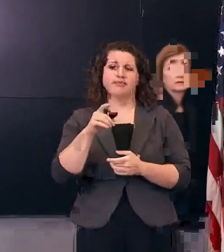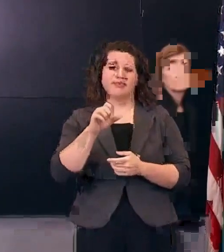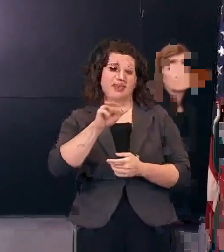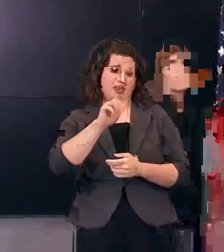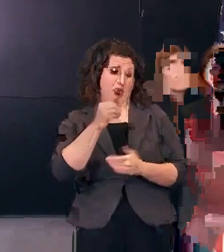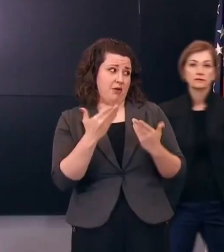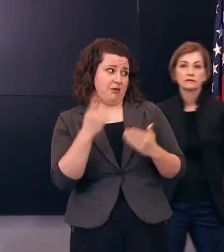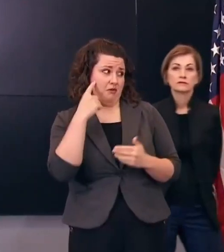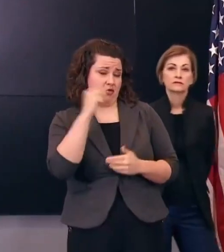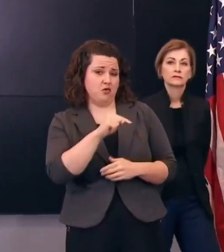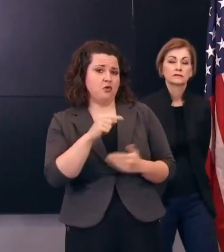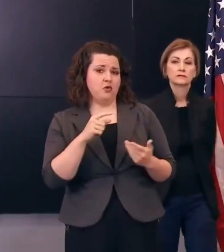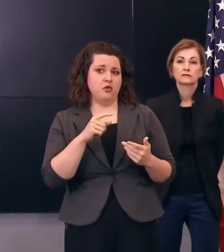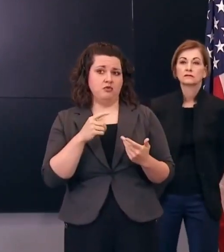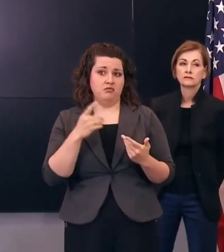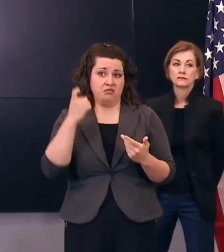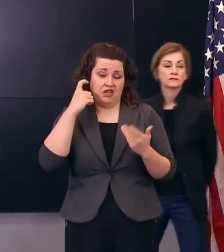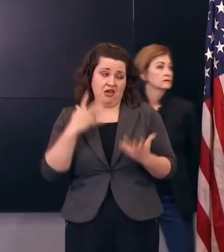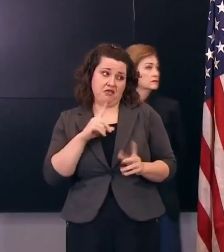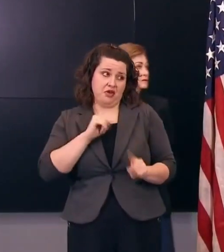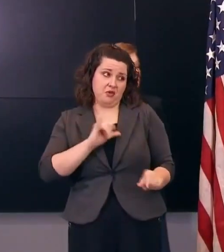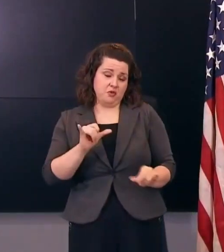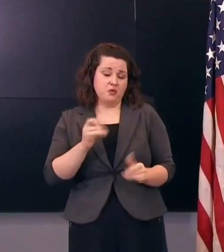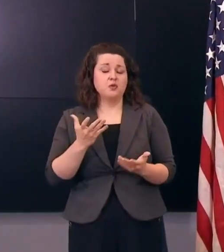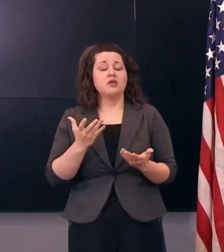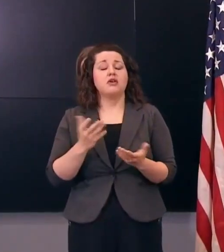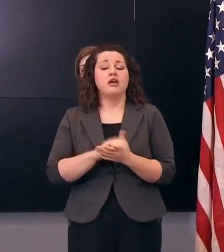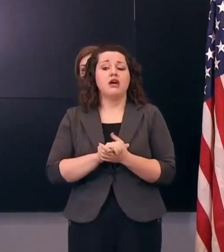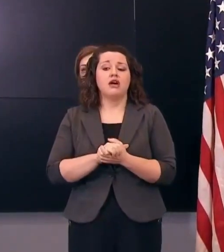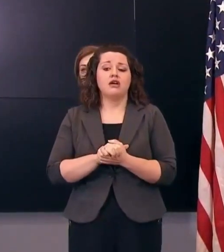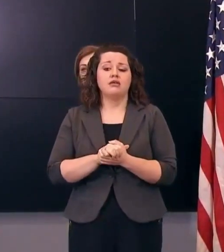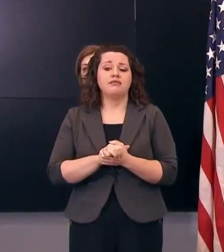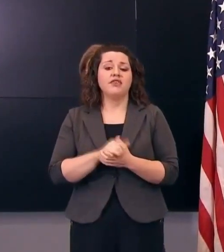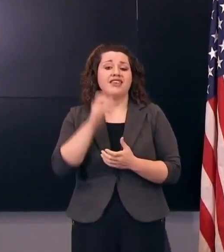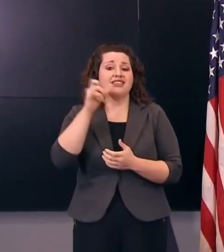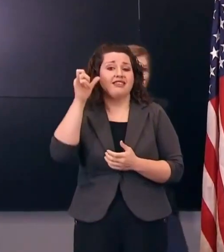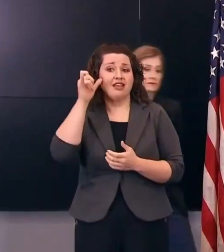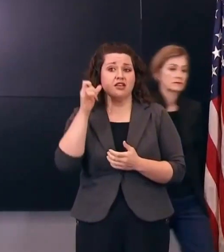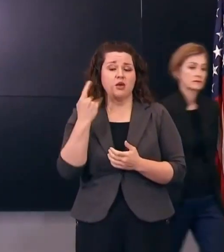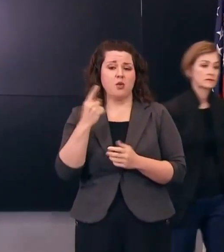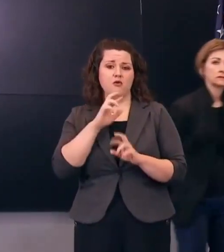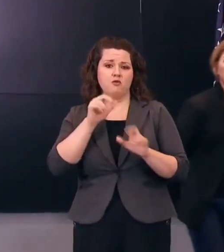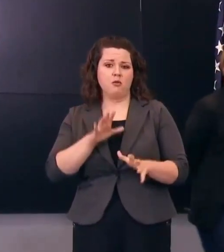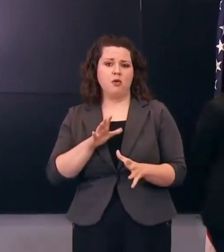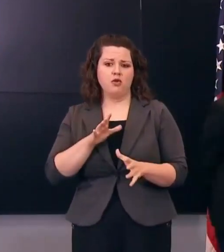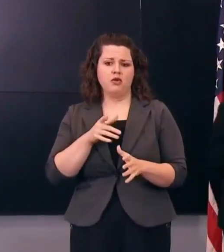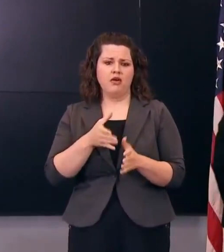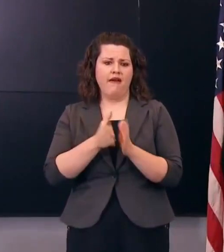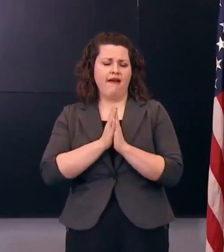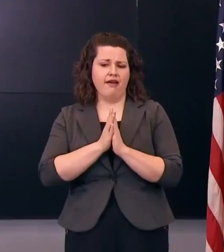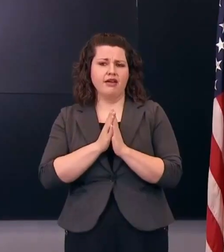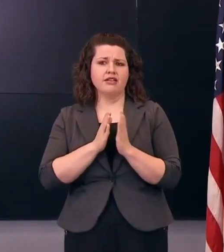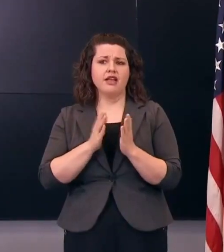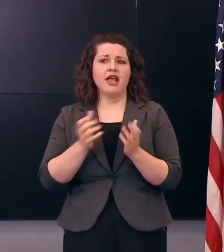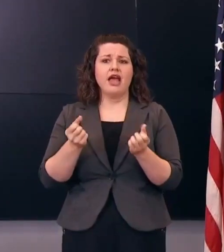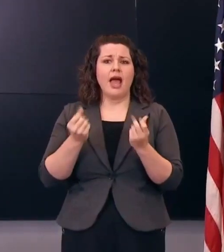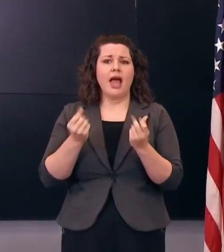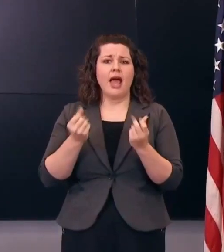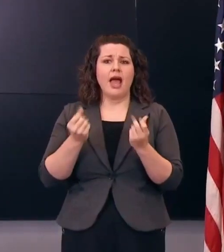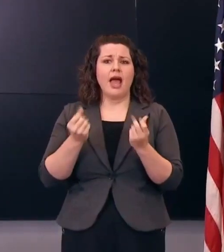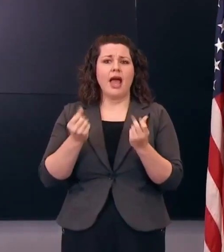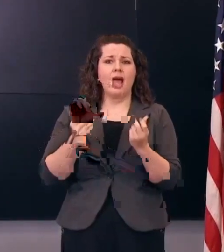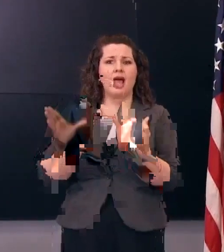you, but I probably want to hear from the governor for thoughts on this as well. Yesterday we had a reporter who asked how many beds